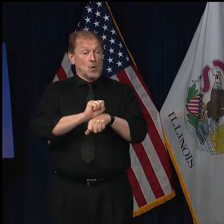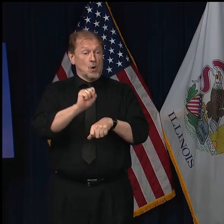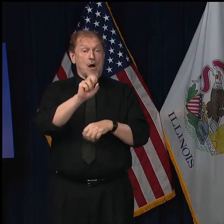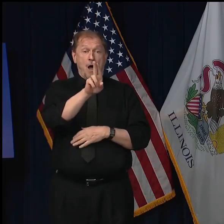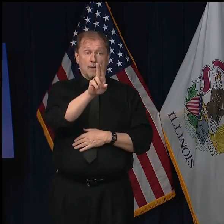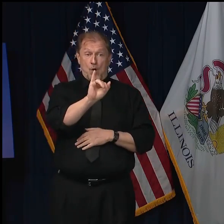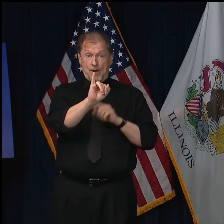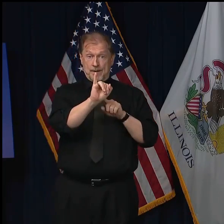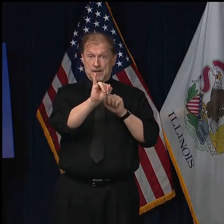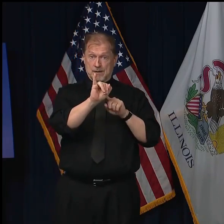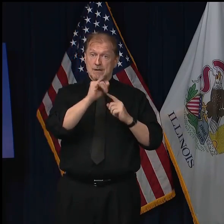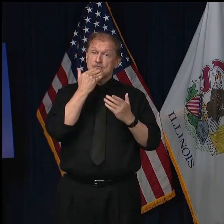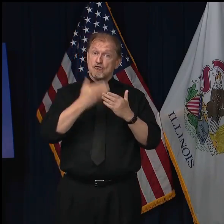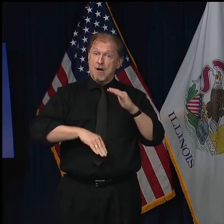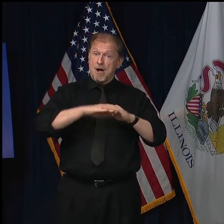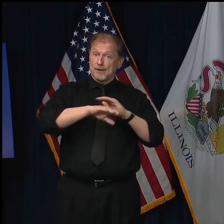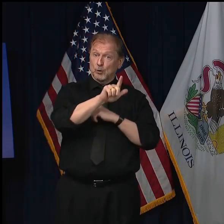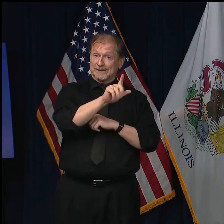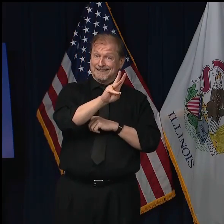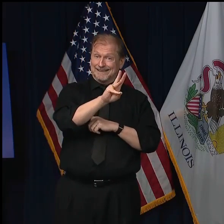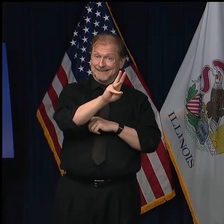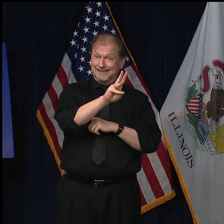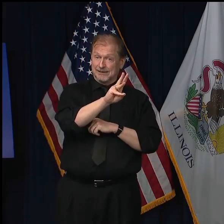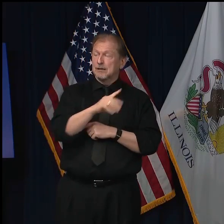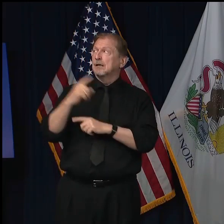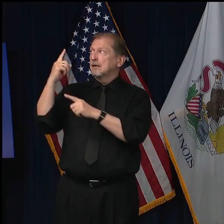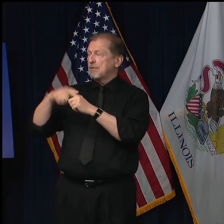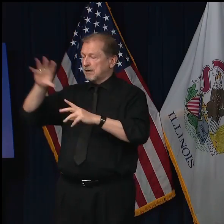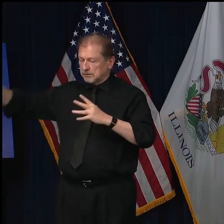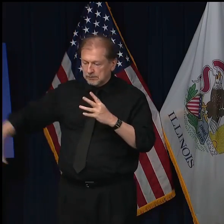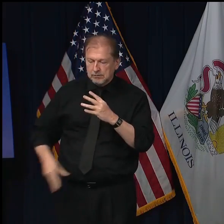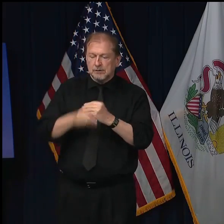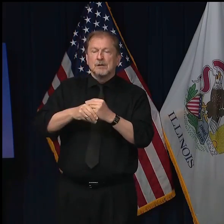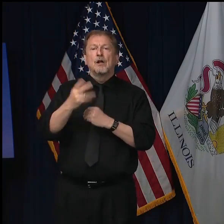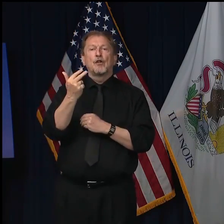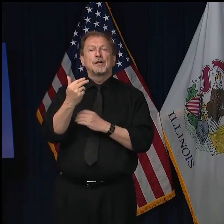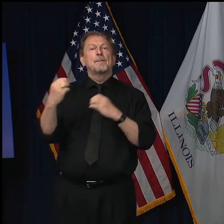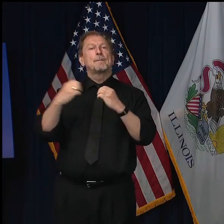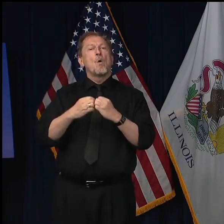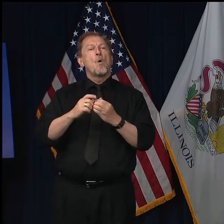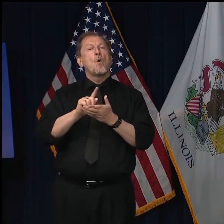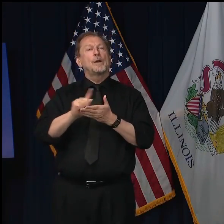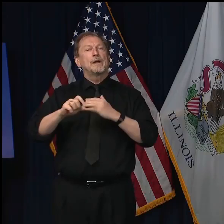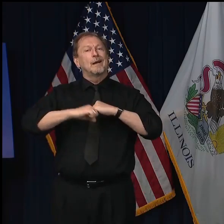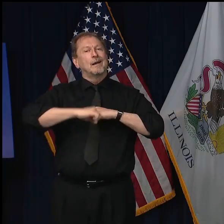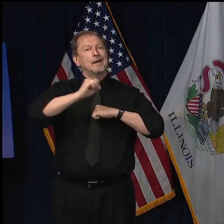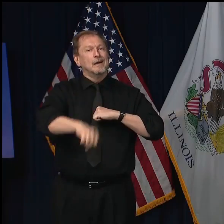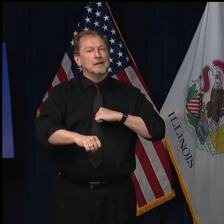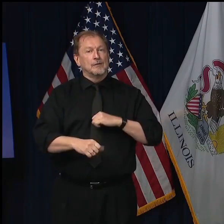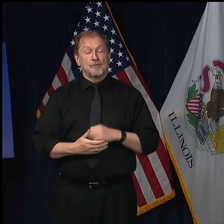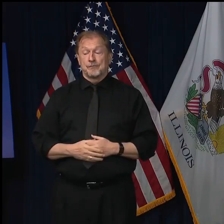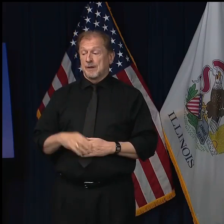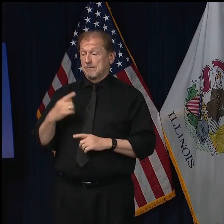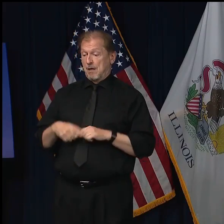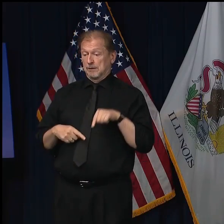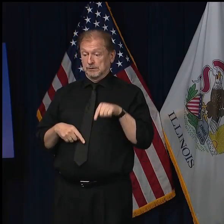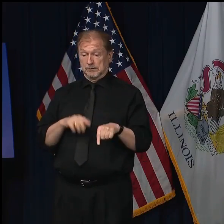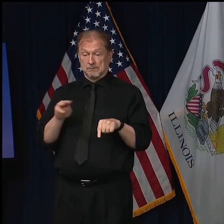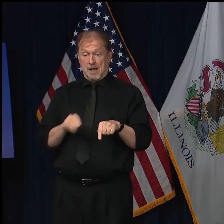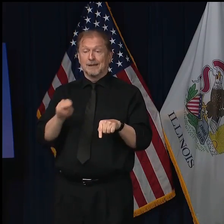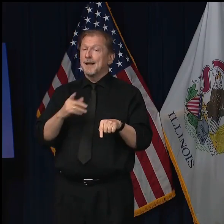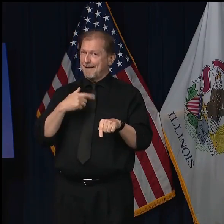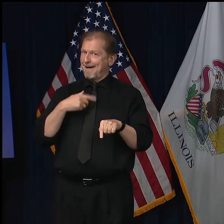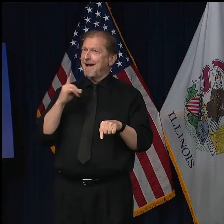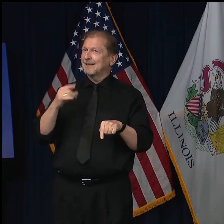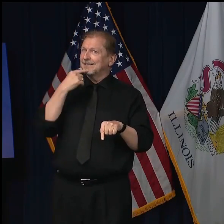their first 26 weeks of eligibility. And on Monday, as promised, IDES is prepared to begin